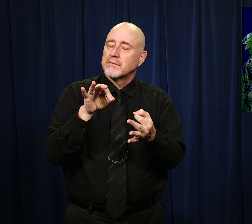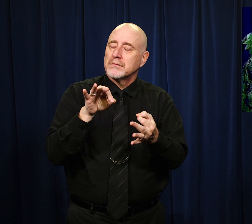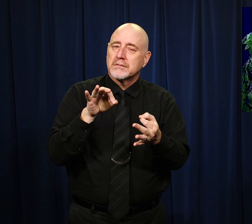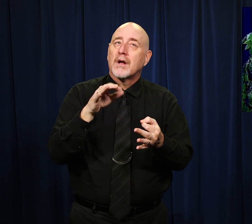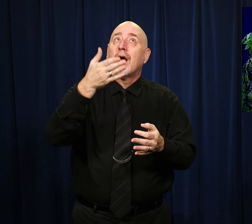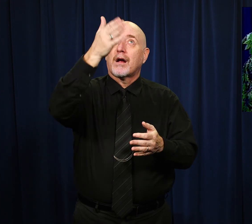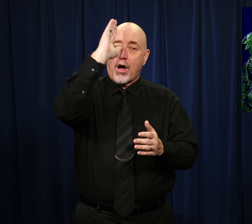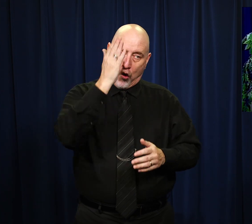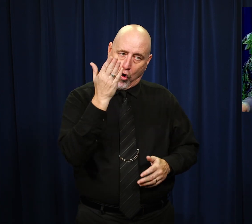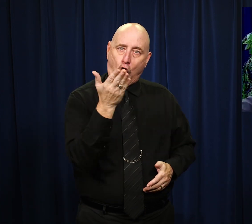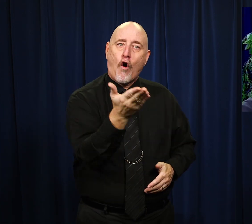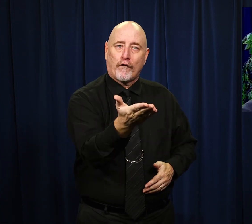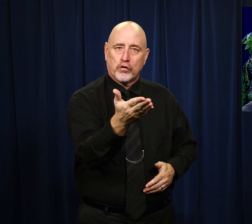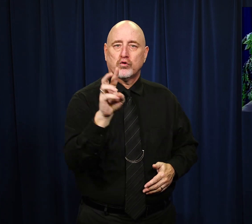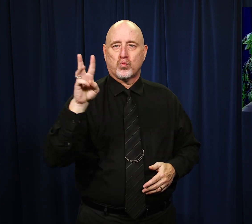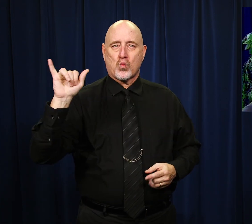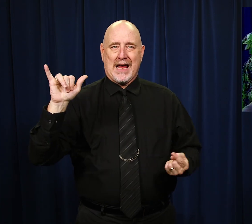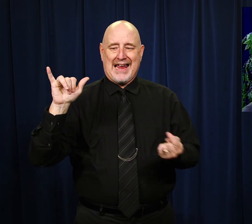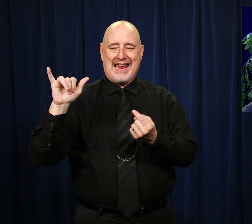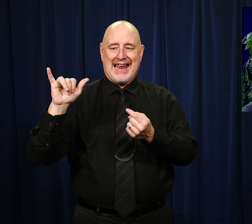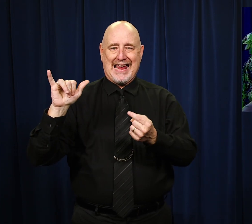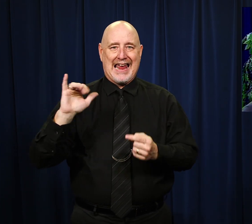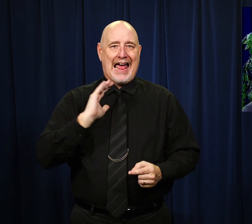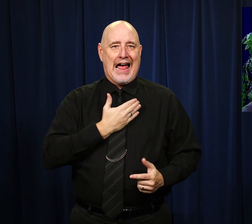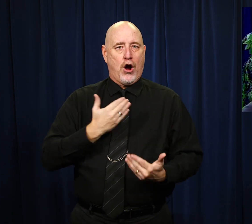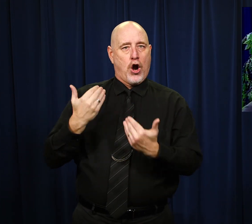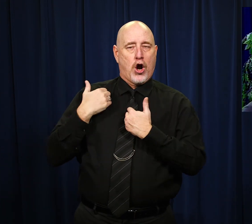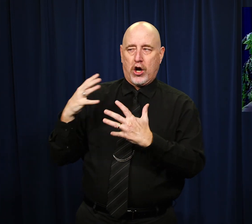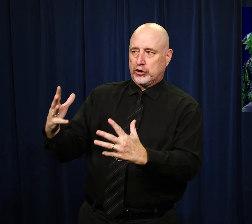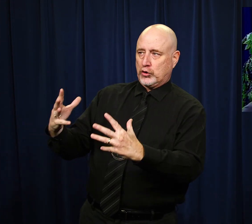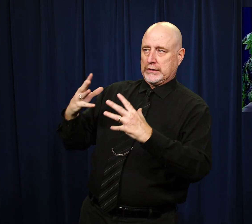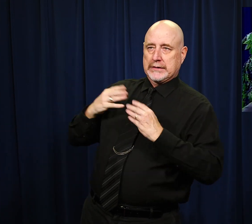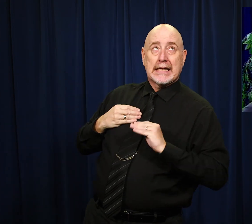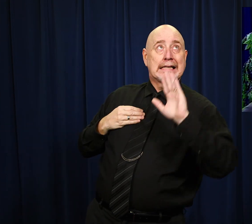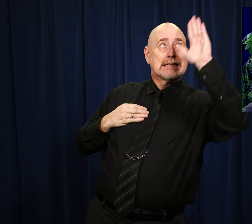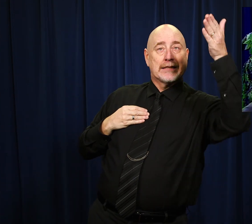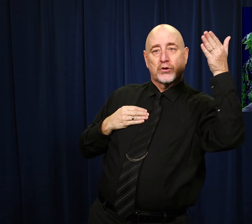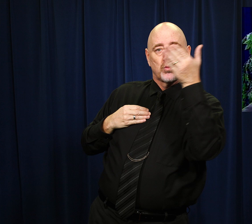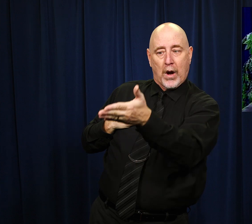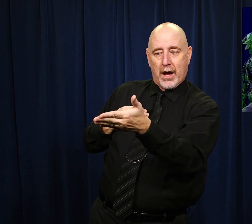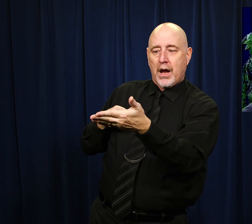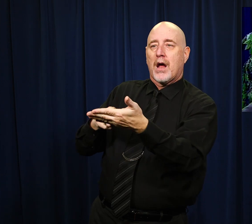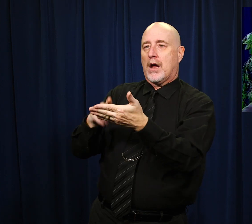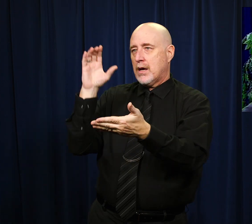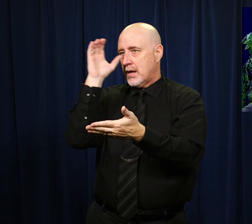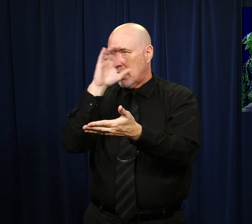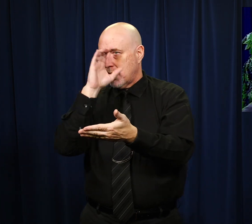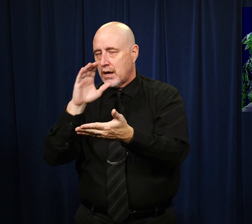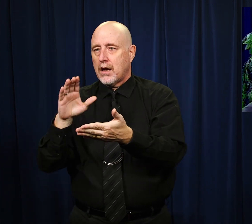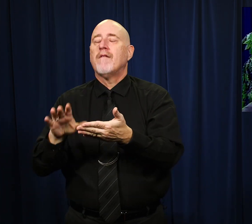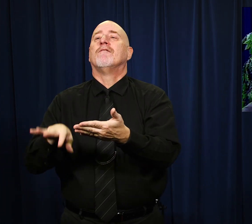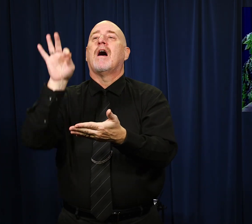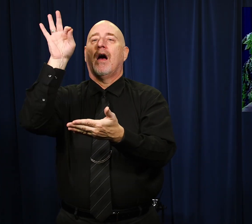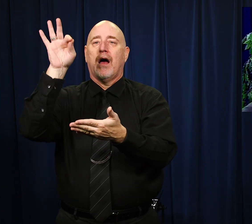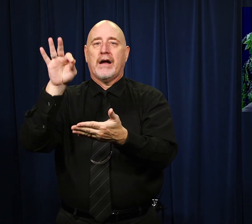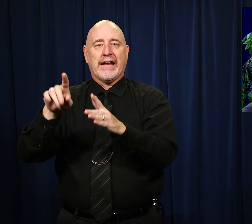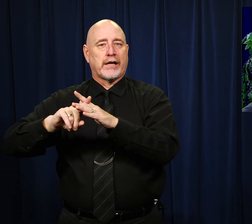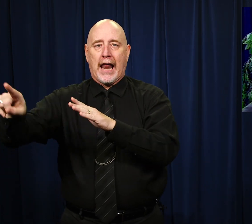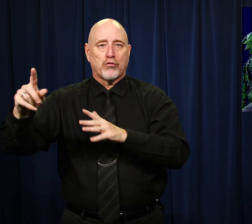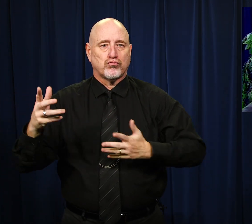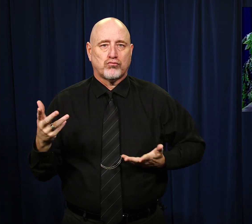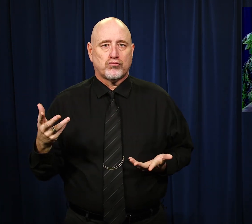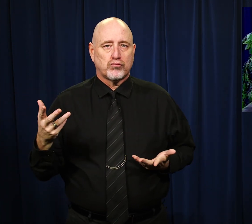He offers the way of escape to us. It's our responsibility then to look for the way of escape and get